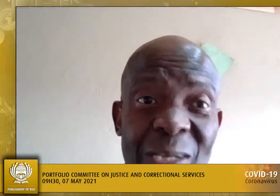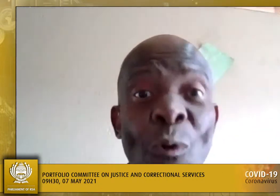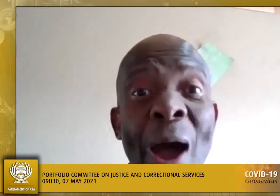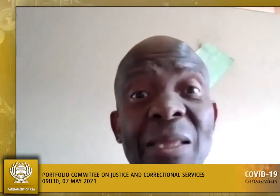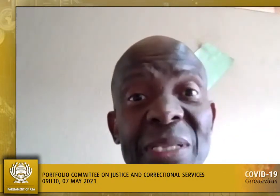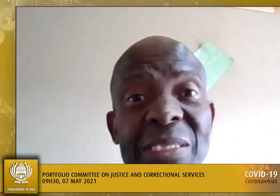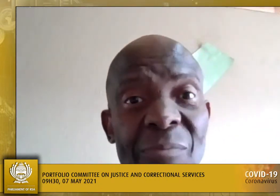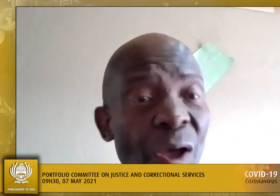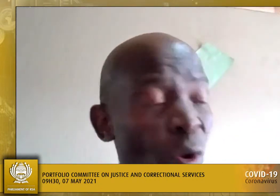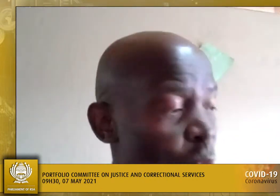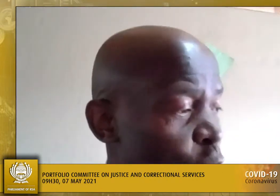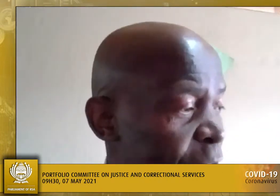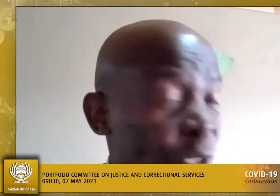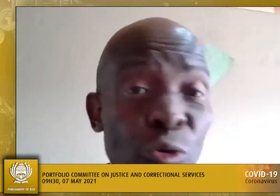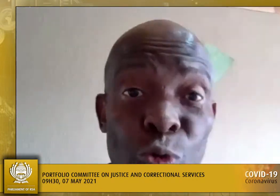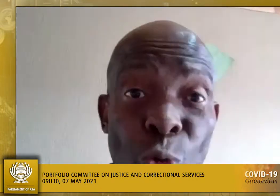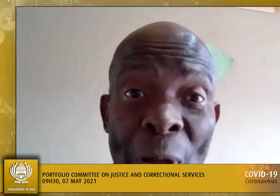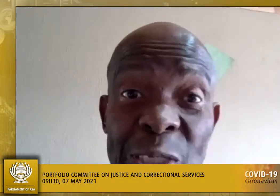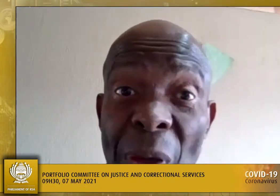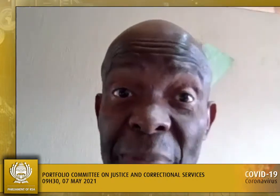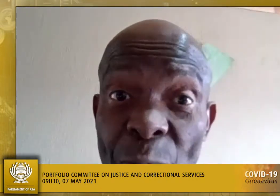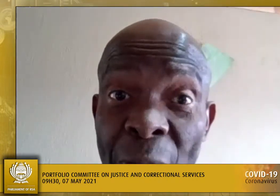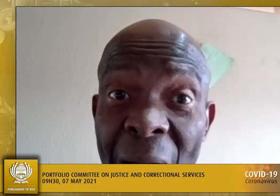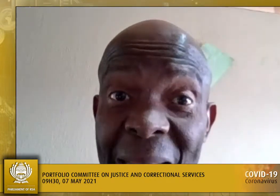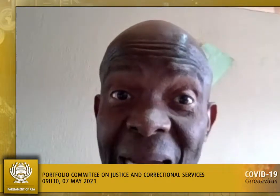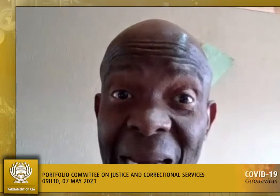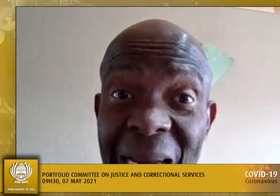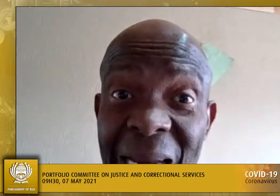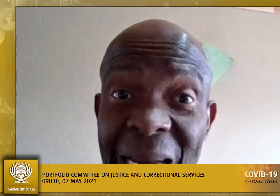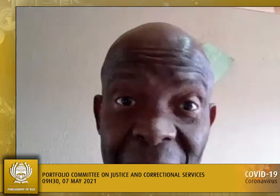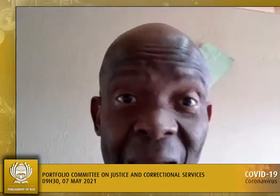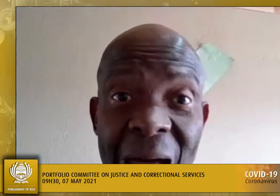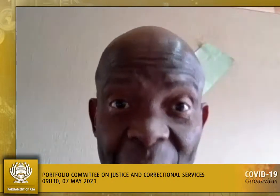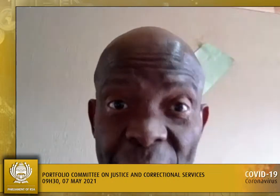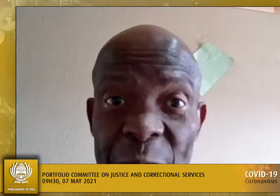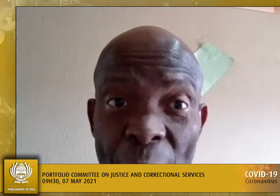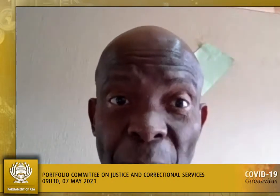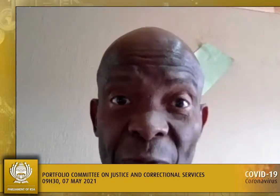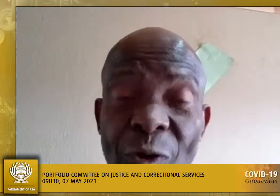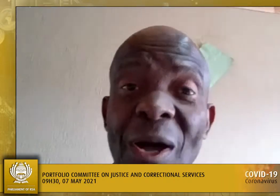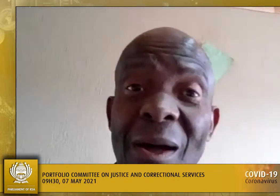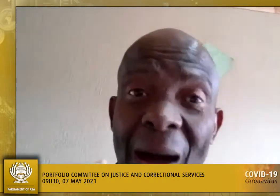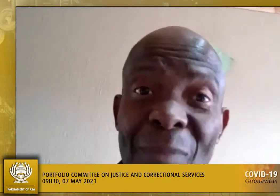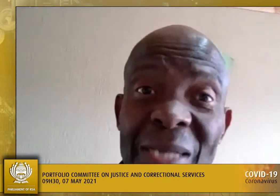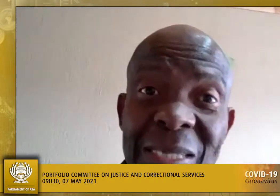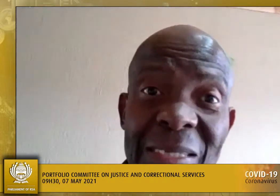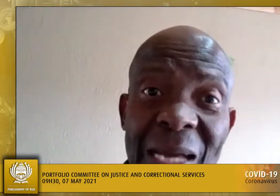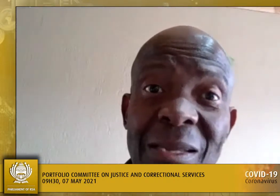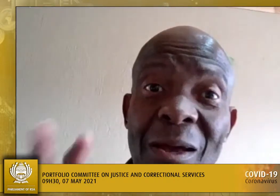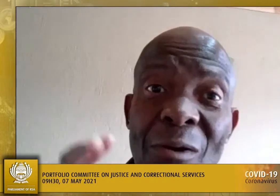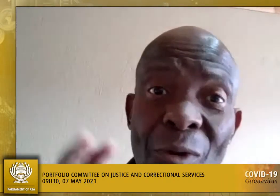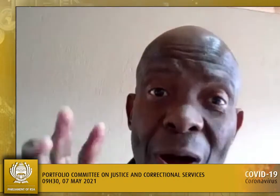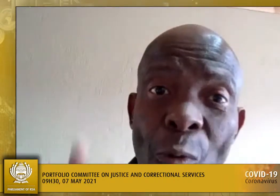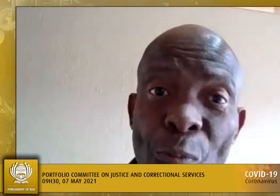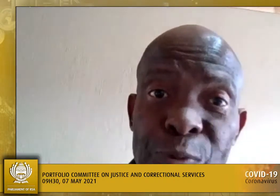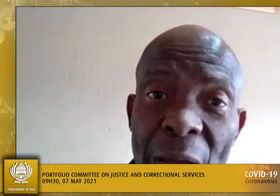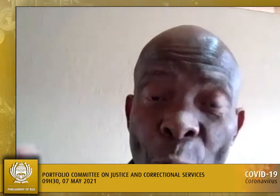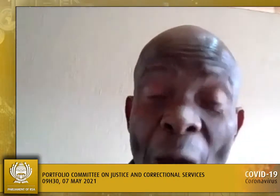those legislation while at them in time we continue to do what is permissible and the current legislation around the virtual platform I must say